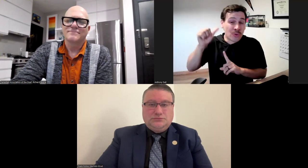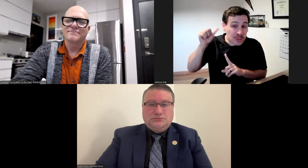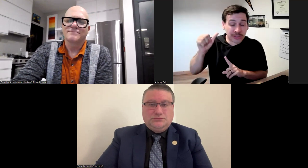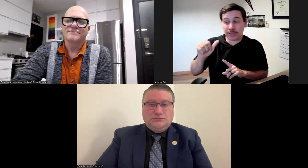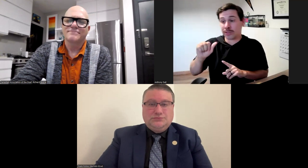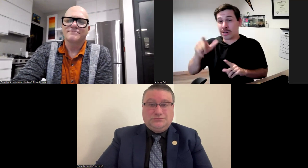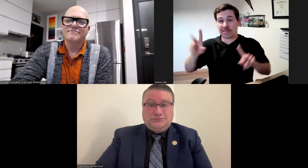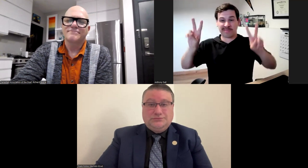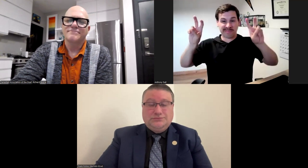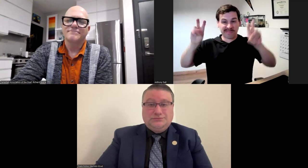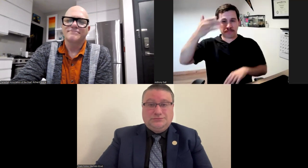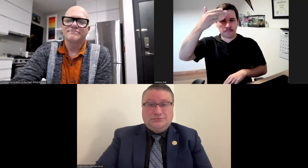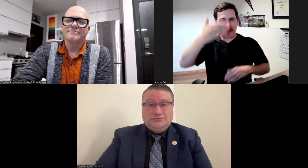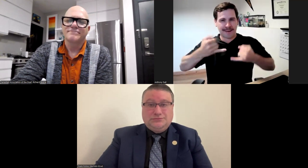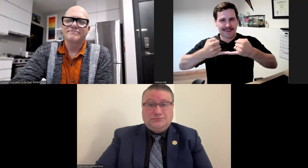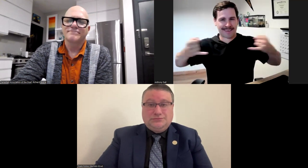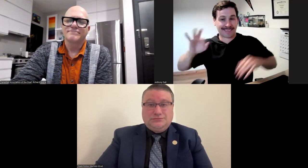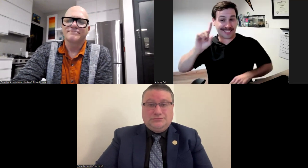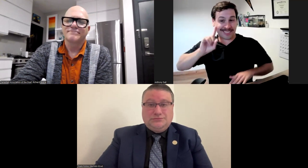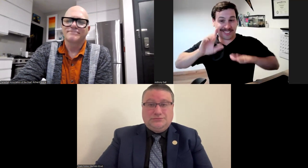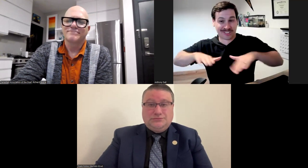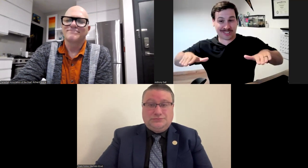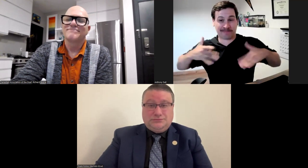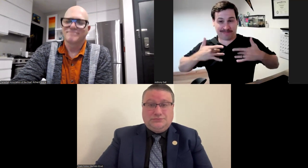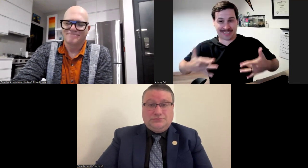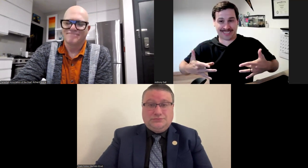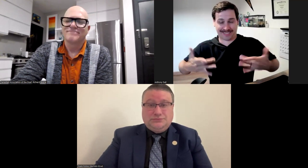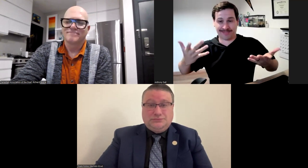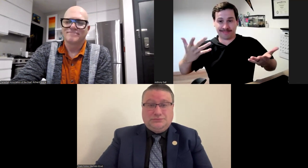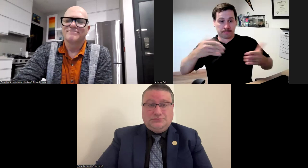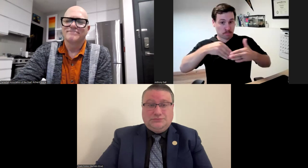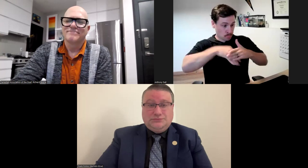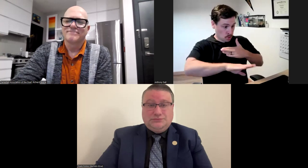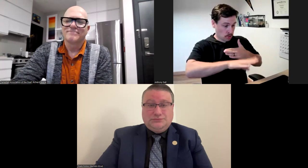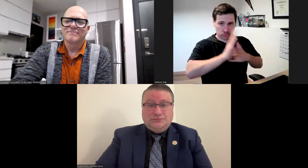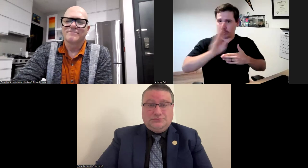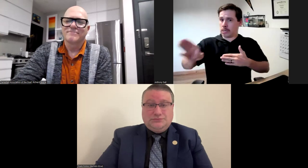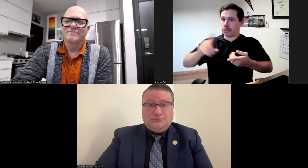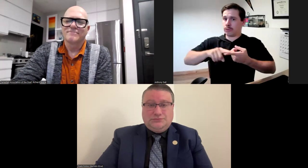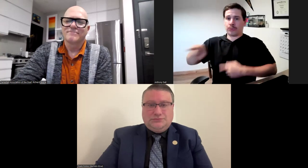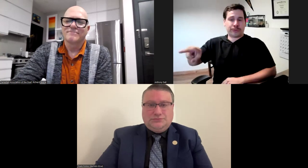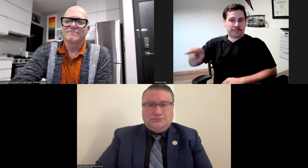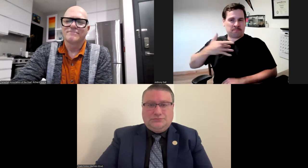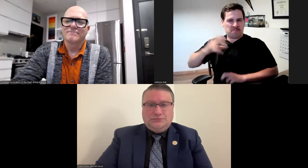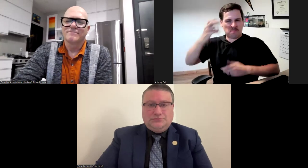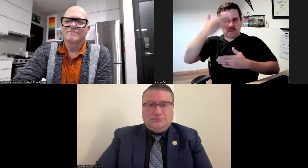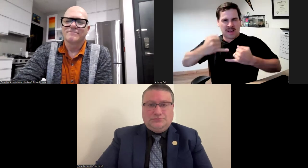culture. And this is, again, audiologists. And oftentimes they are thinking that children are,